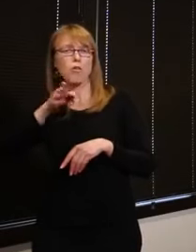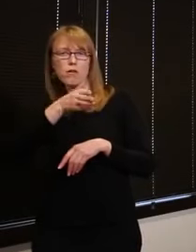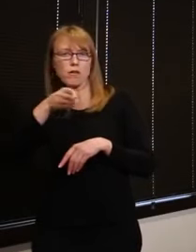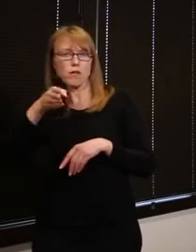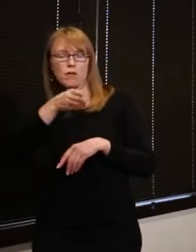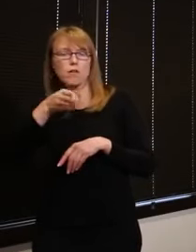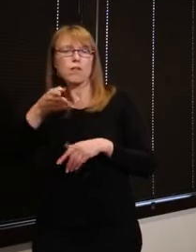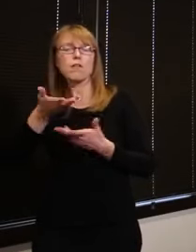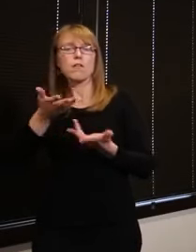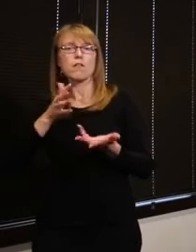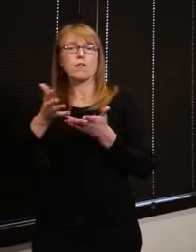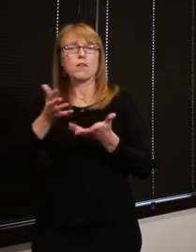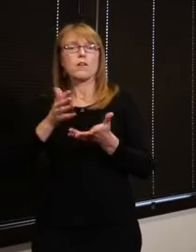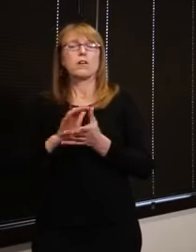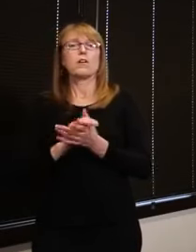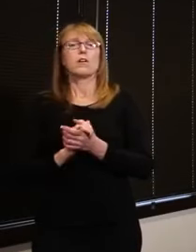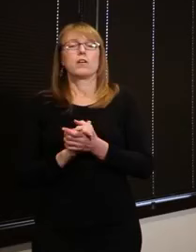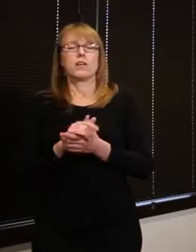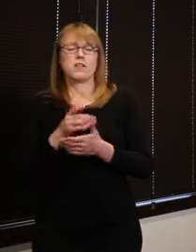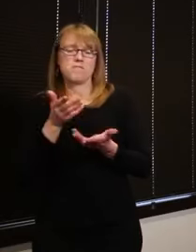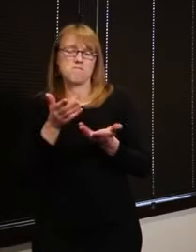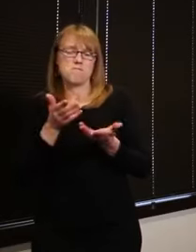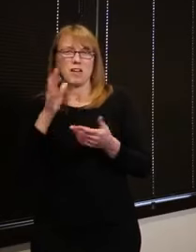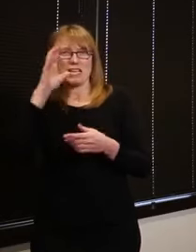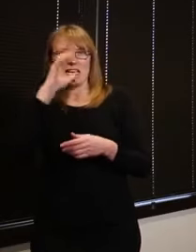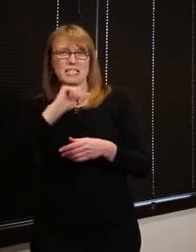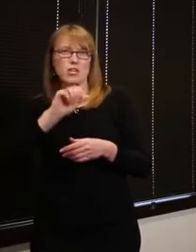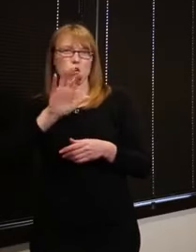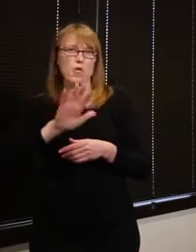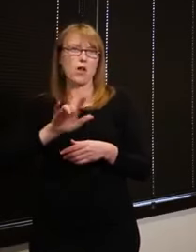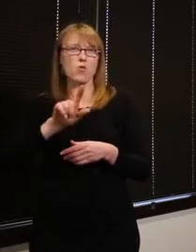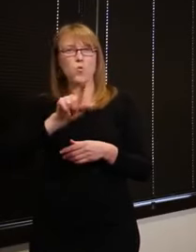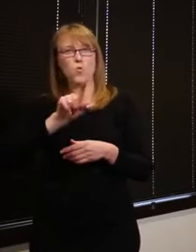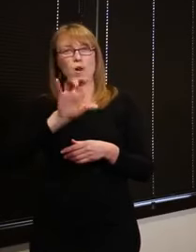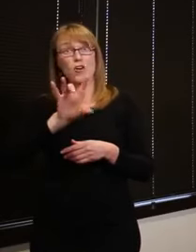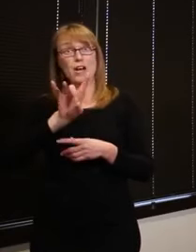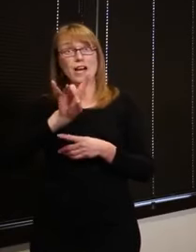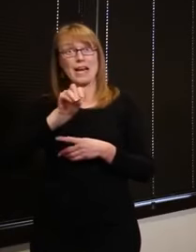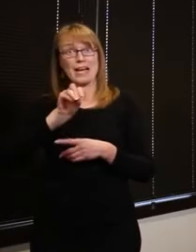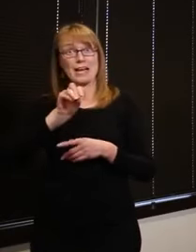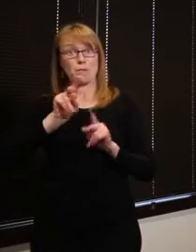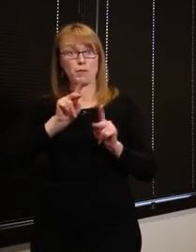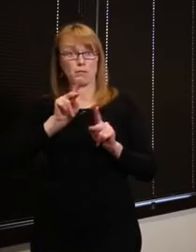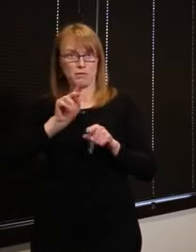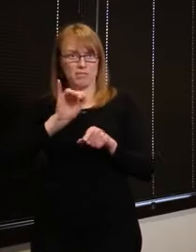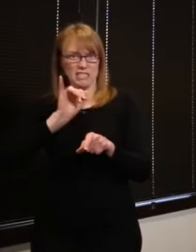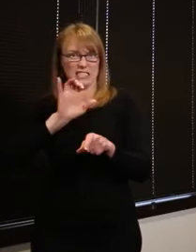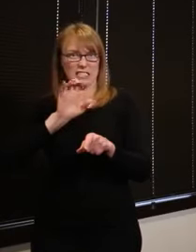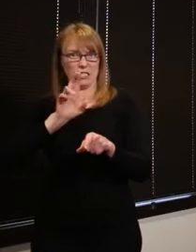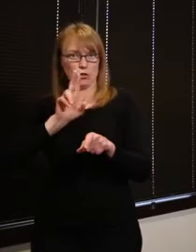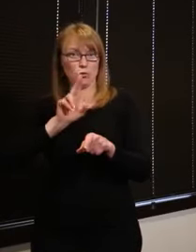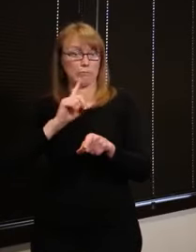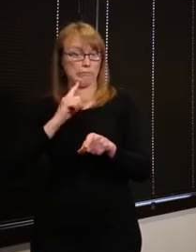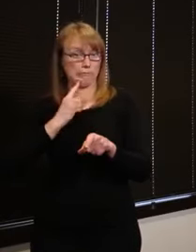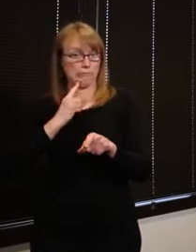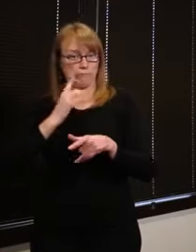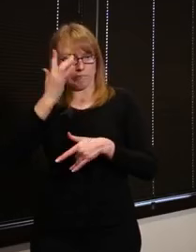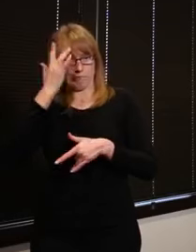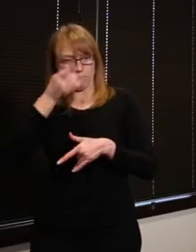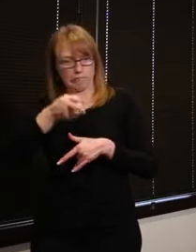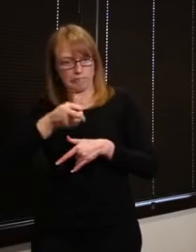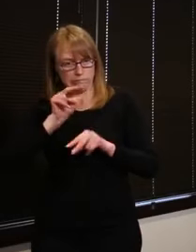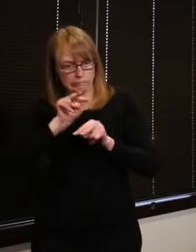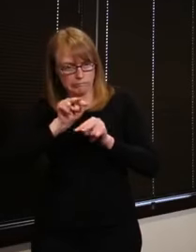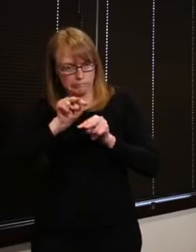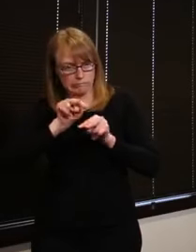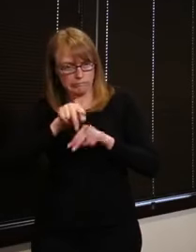patients. But the thing I wanted to really point out on this graph is if you follow that blue line and look at the dates, you can see